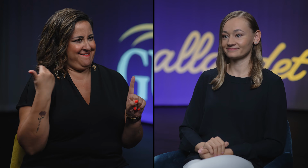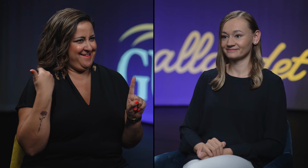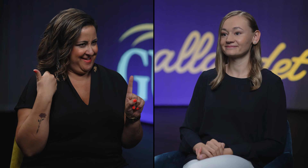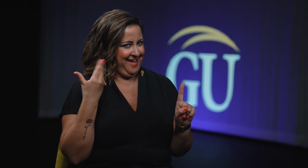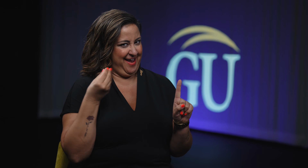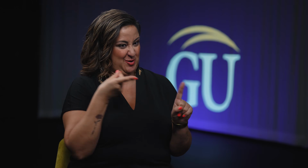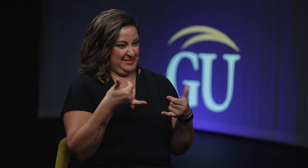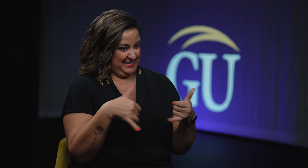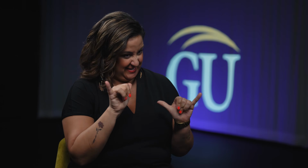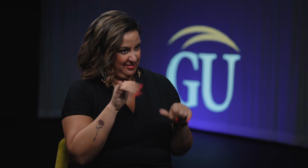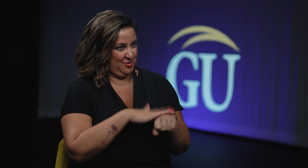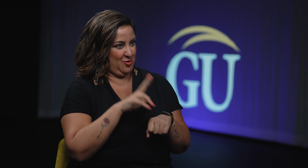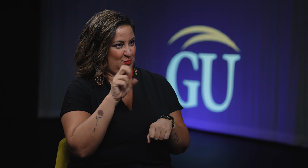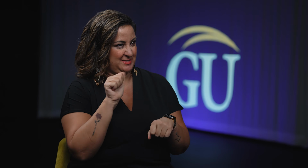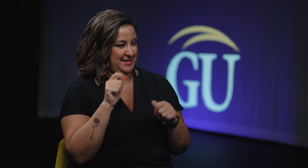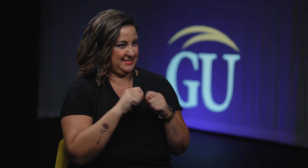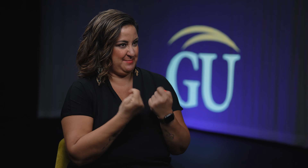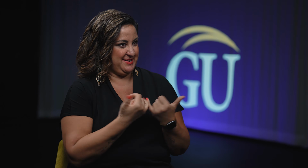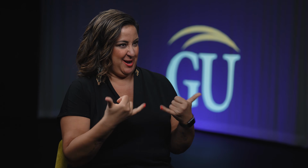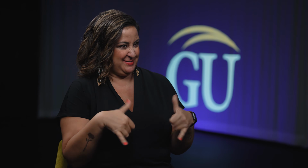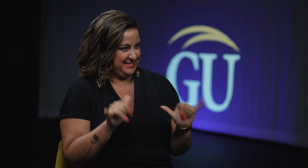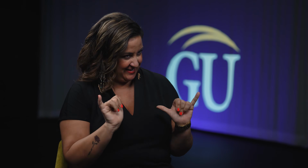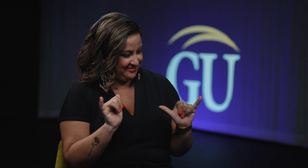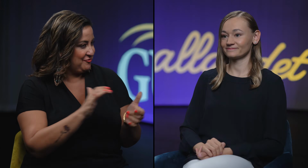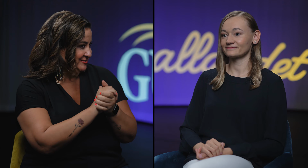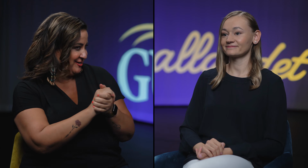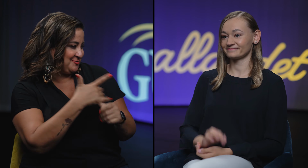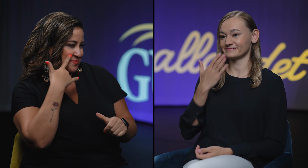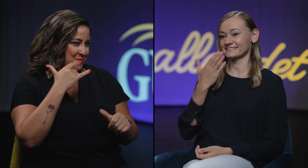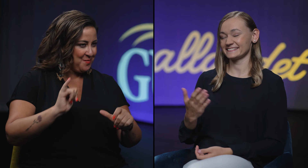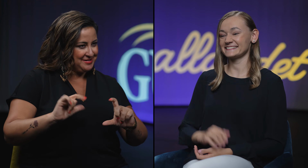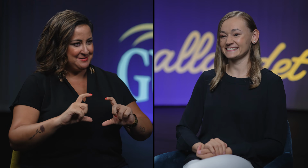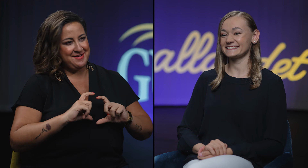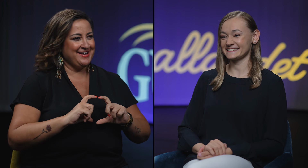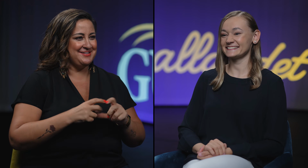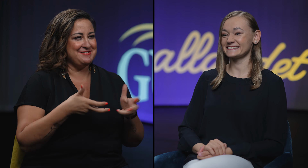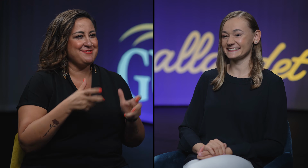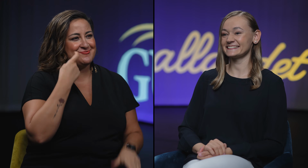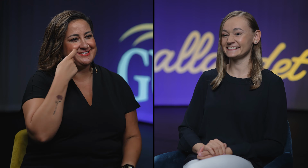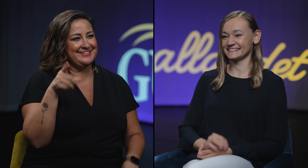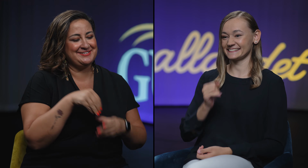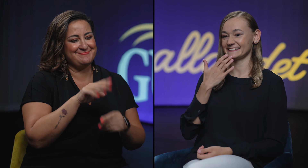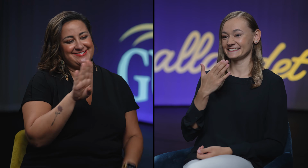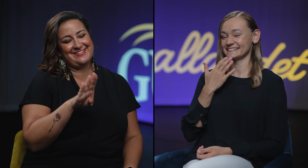young. And you are still on the USA team? Congratulations on your golden medal for basketball in Brazil. Thank